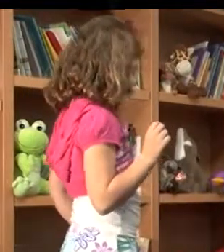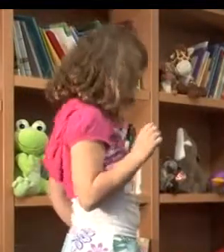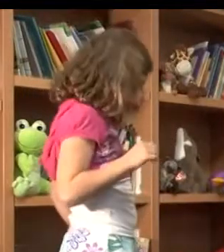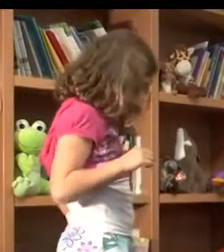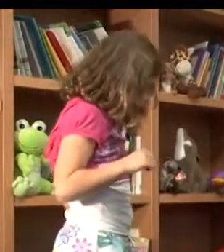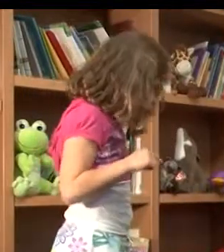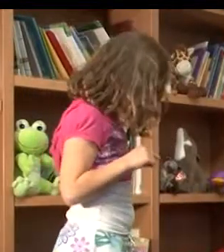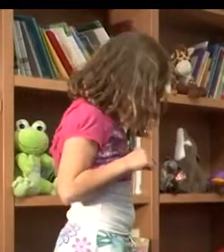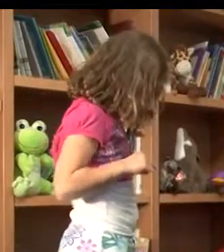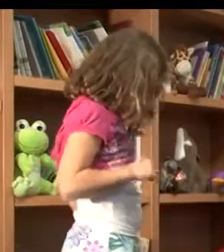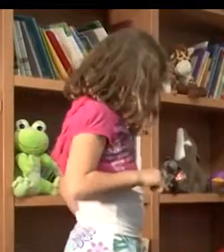Okay.